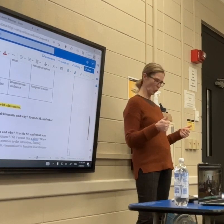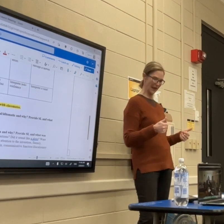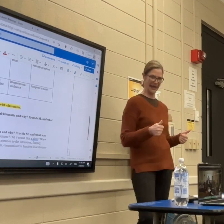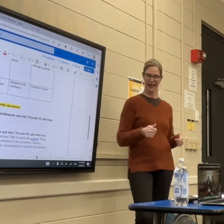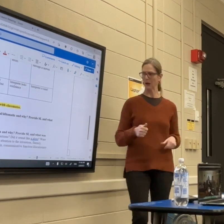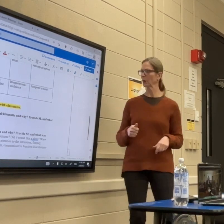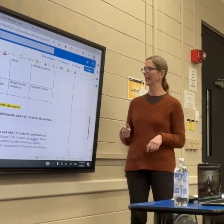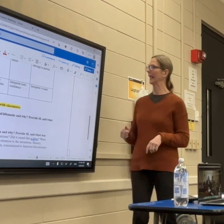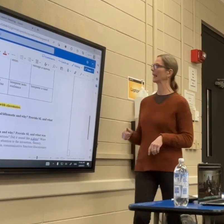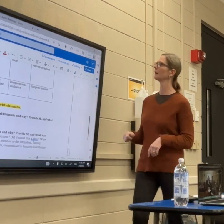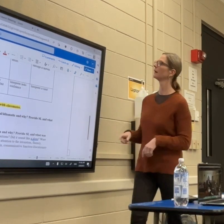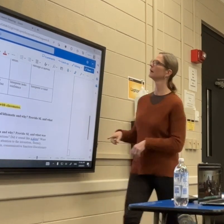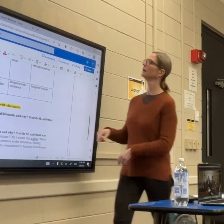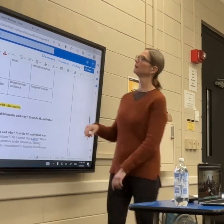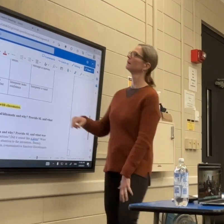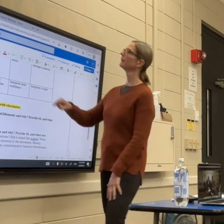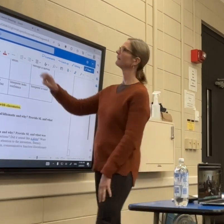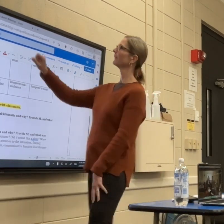Sound good? Alrighty.